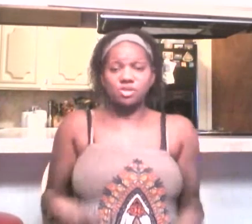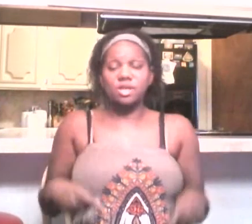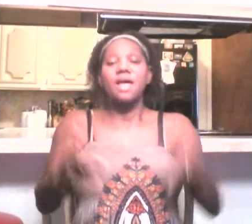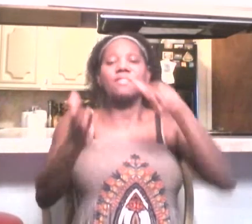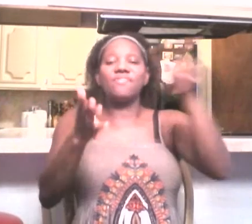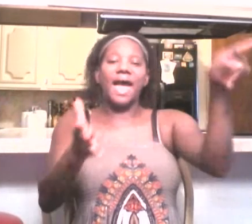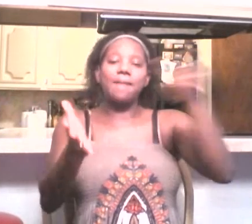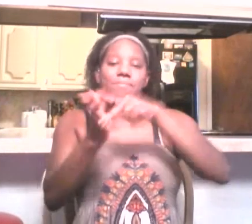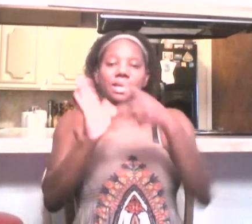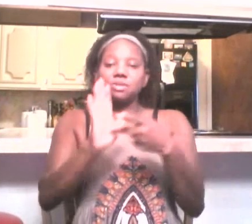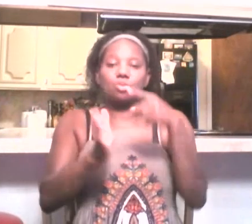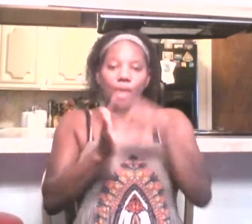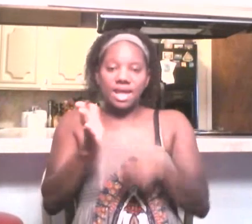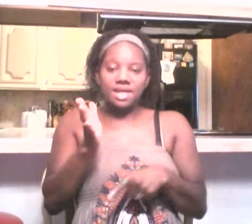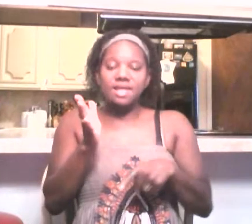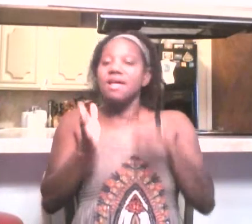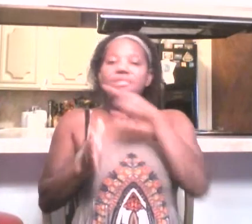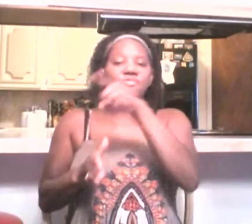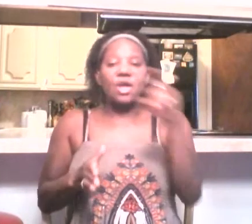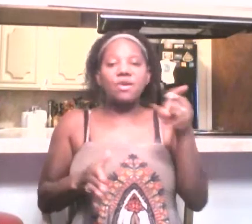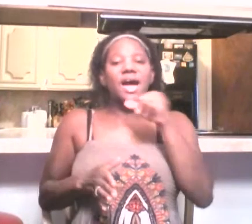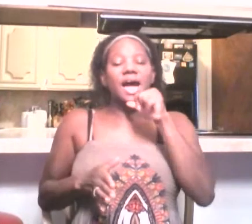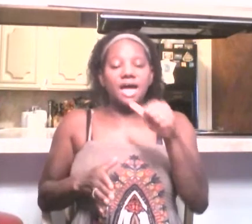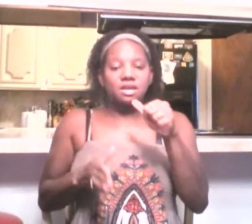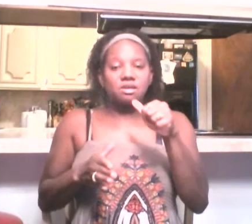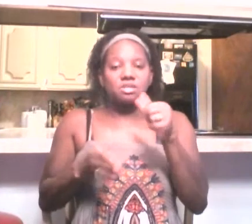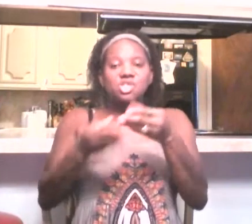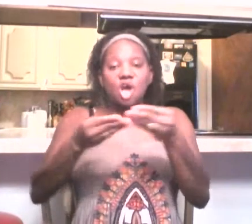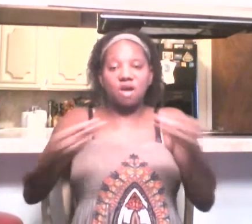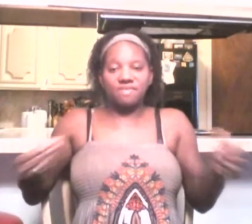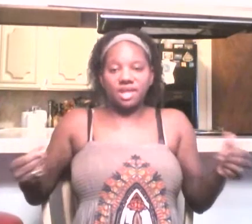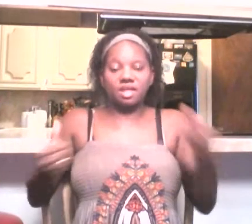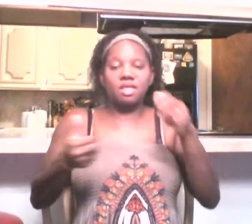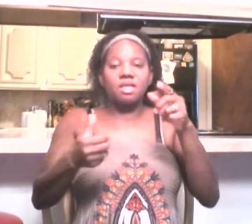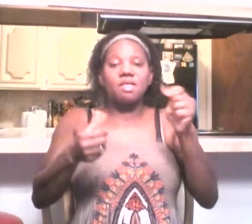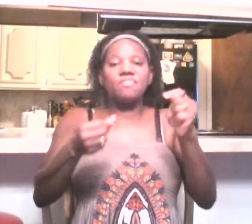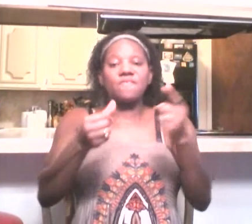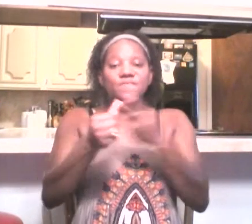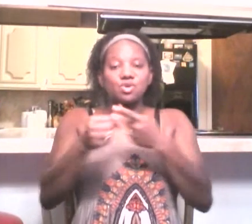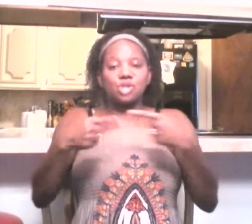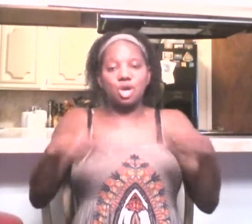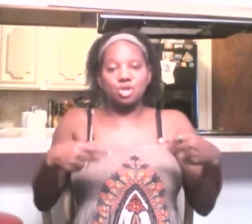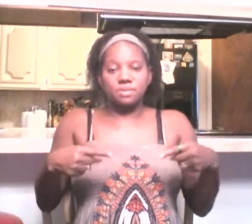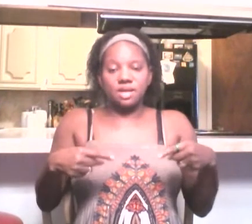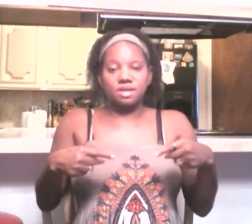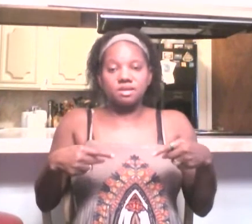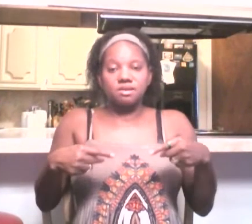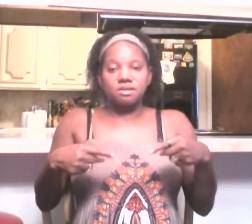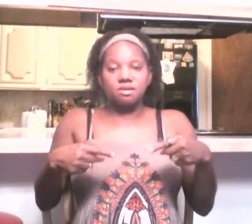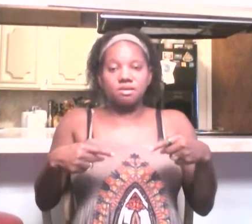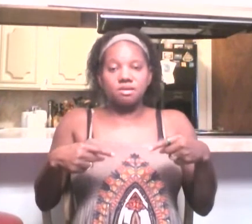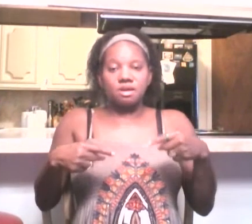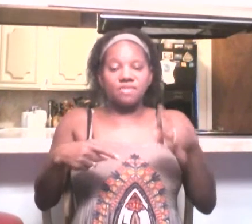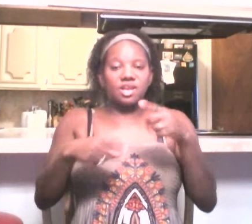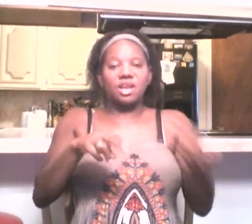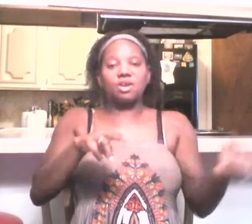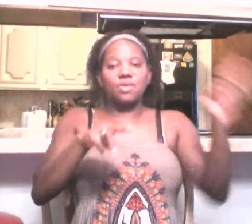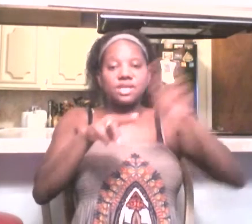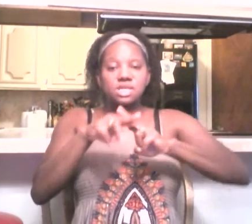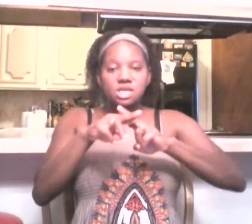arguing, that means what? They're not solving the first argument. And then it